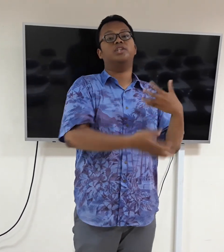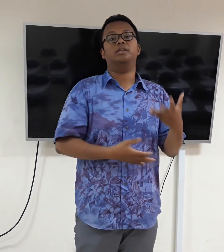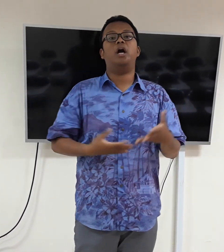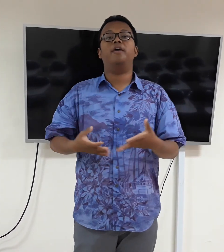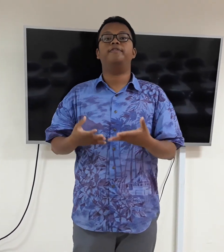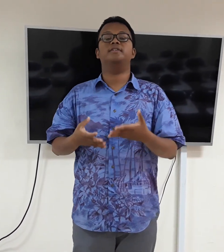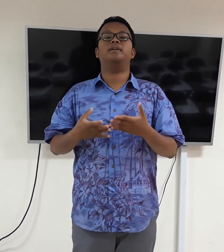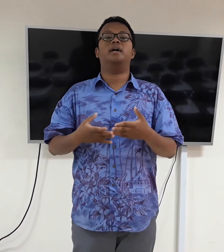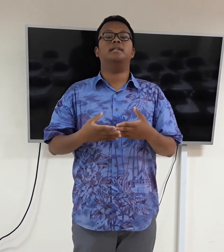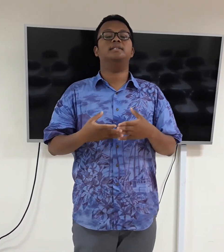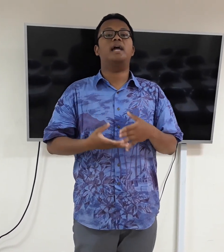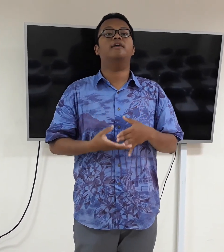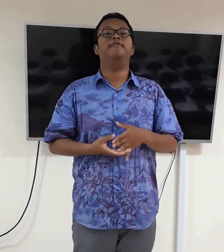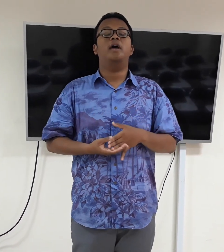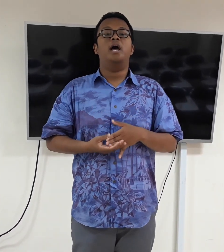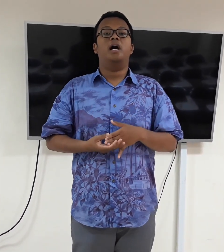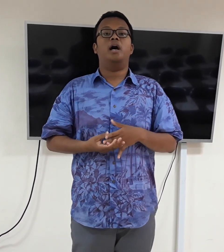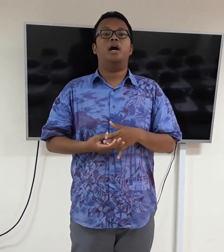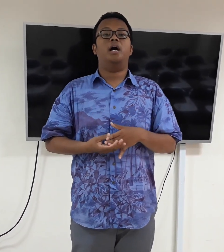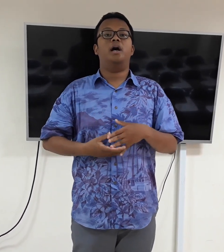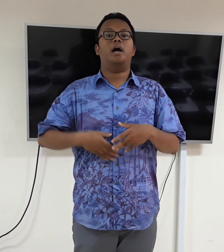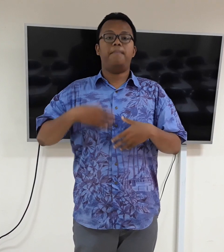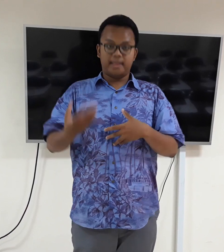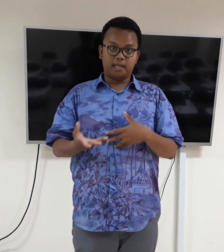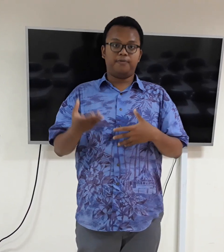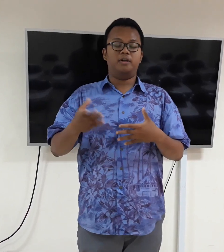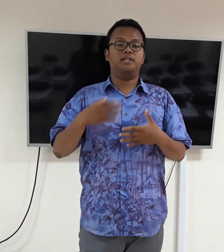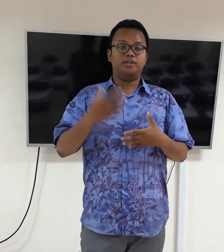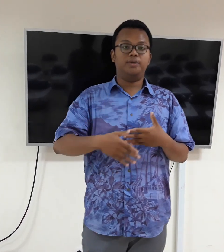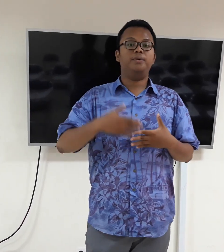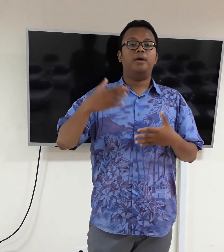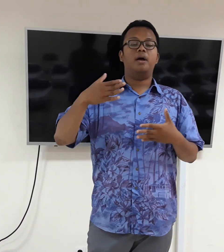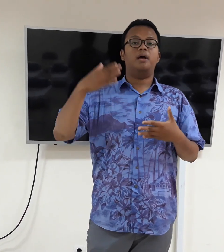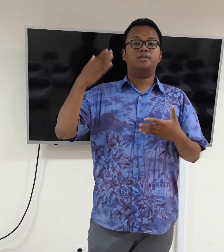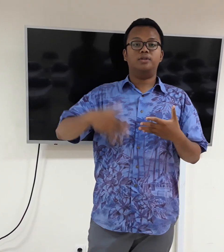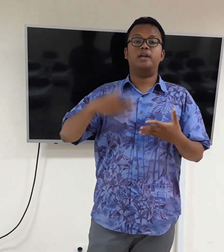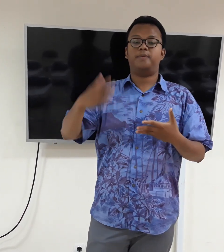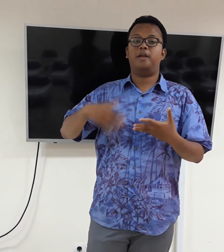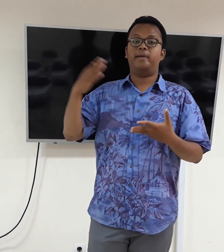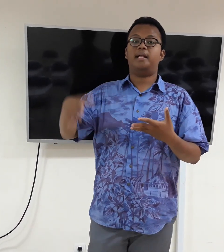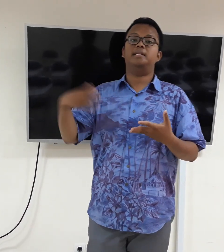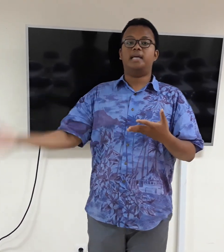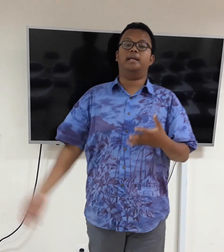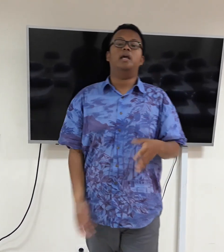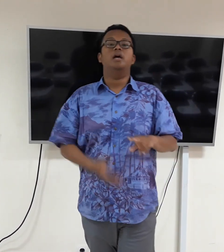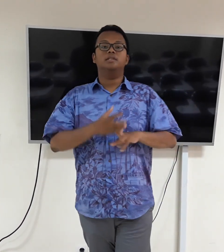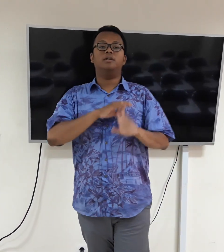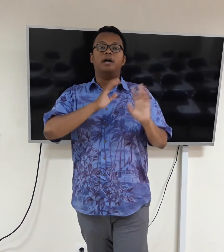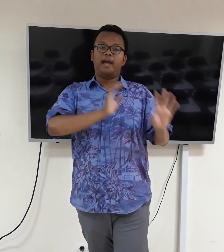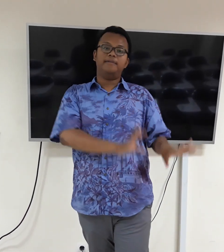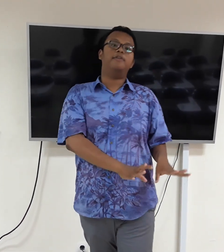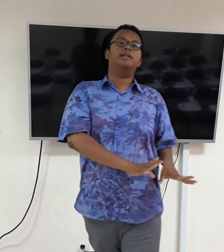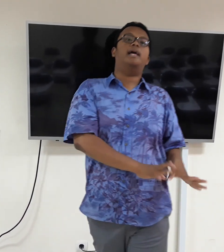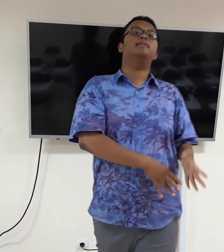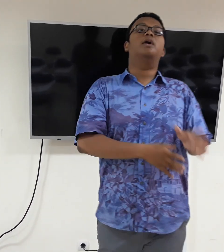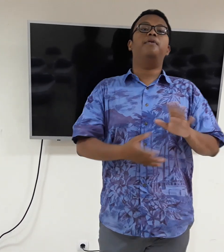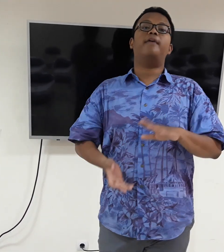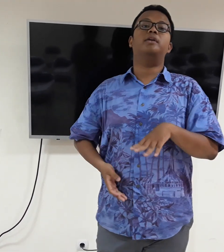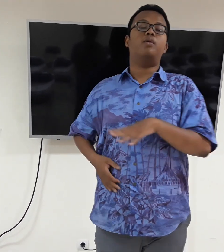accuracy of this kind of method for the true experimental design. So, and for the last, we have the